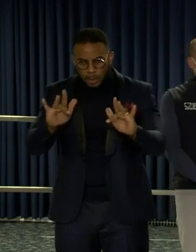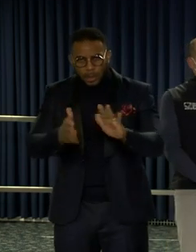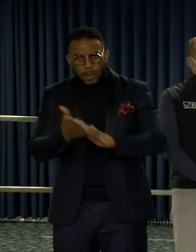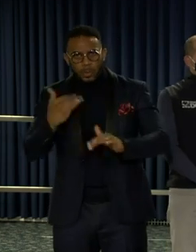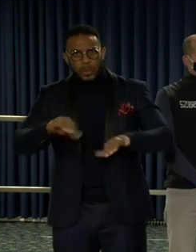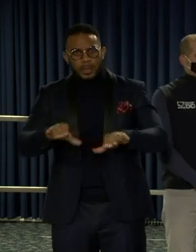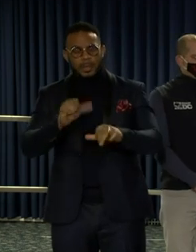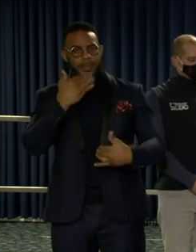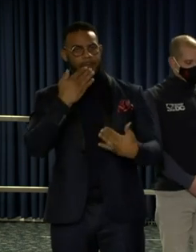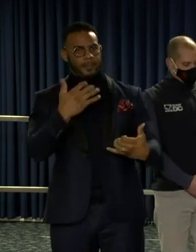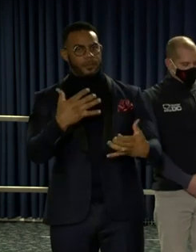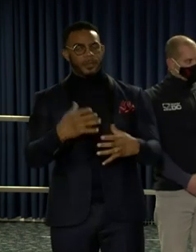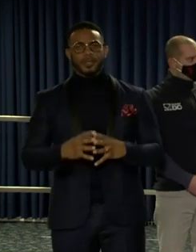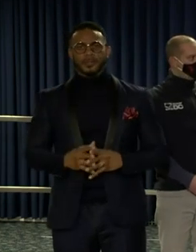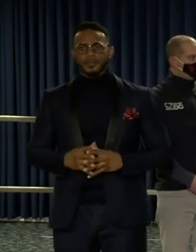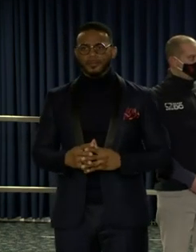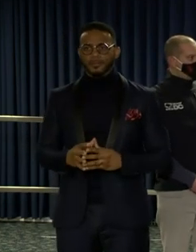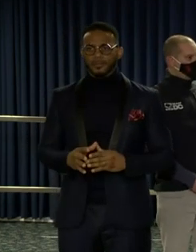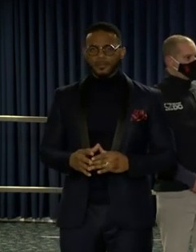conducted. Thank you.